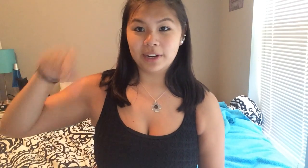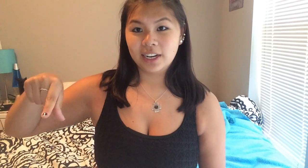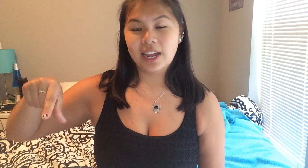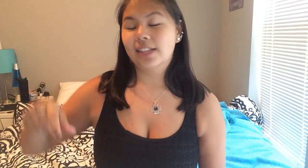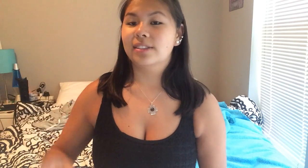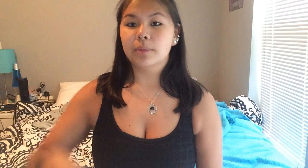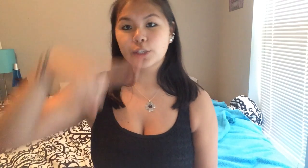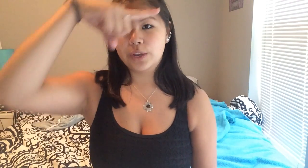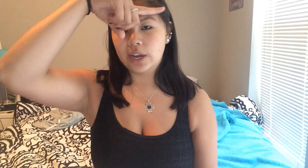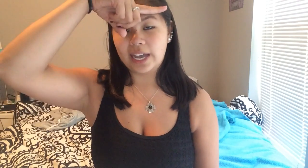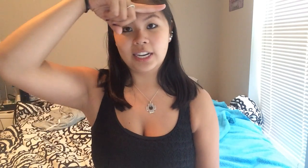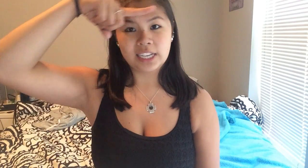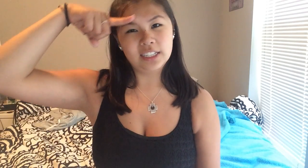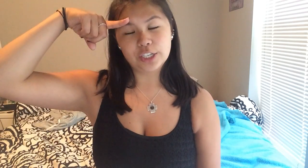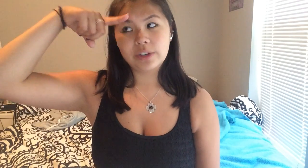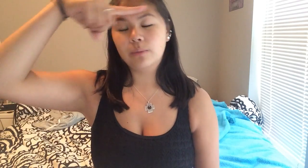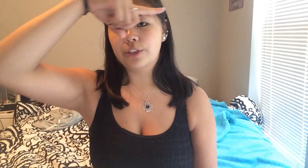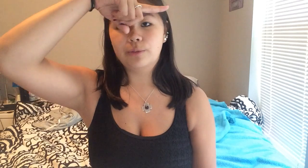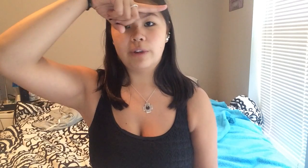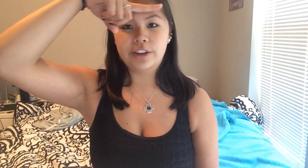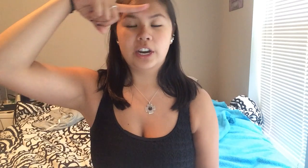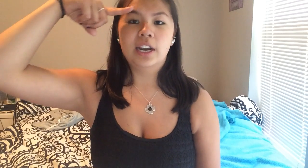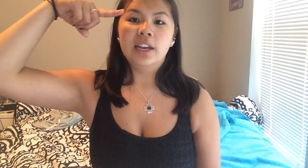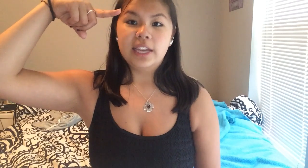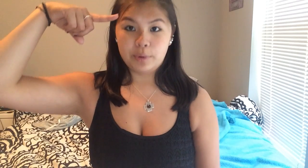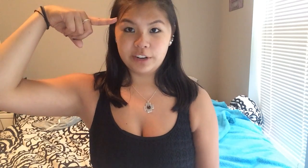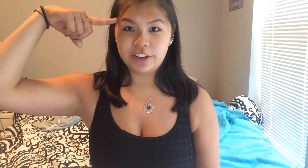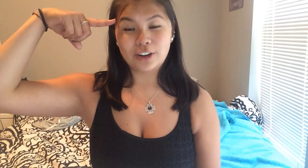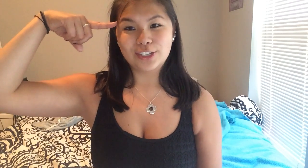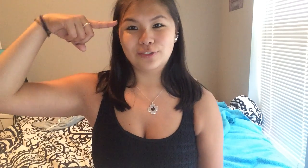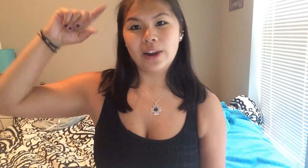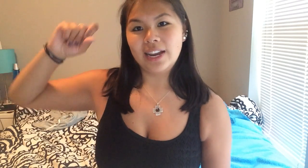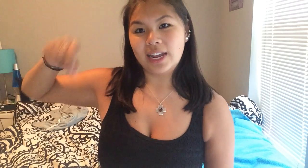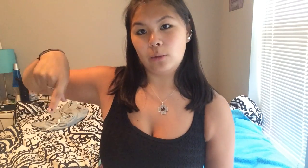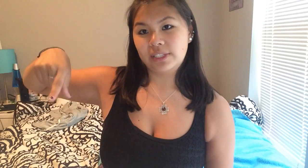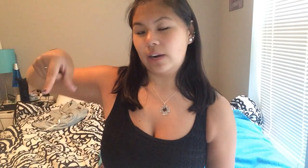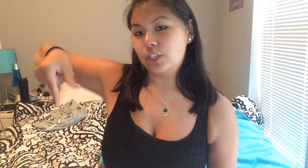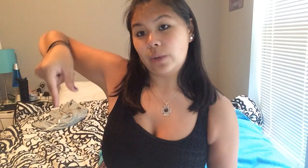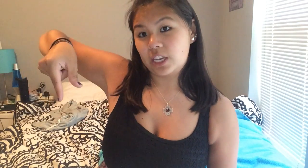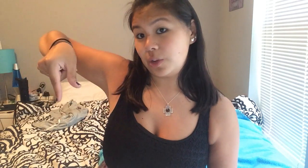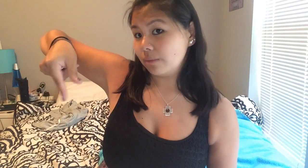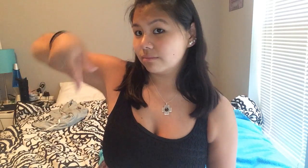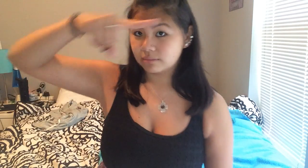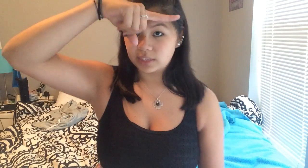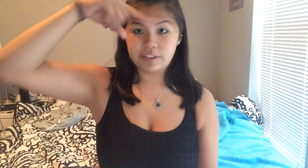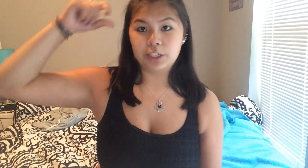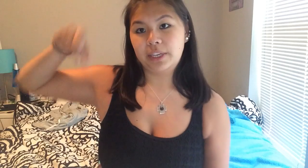summer. And summer is where you, again, it's kind of like dream, where you run your pointer finger across your forehead and almost down into a Q, like finger spelling of a